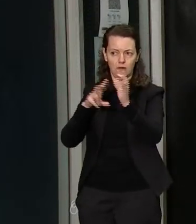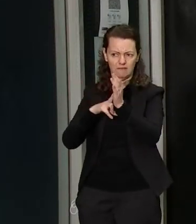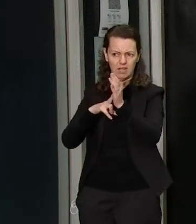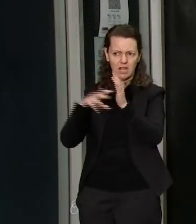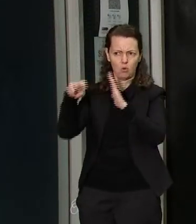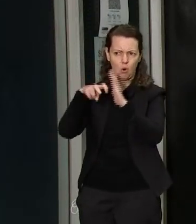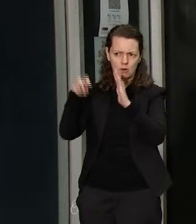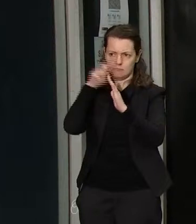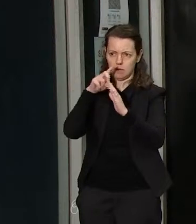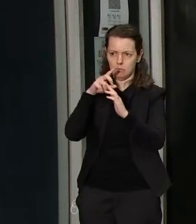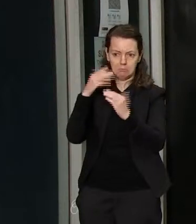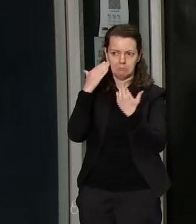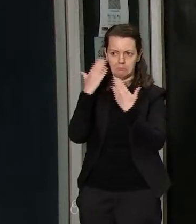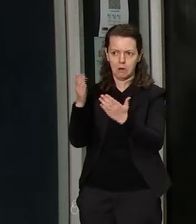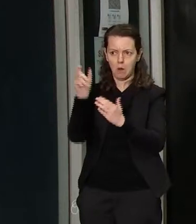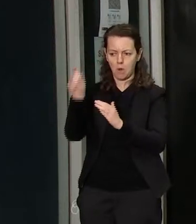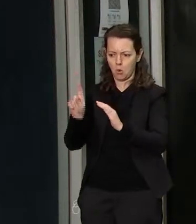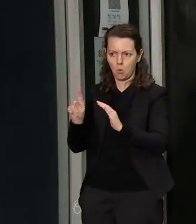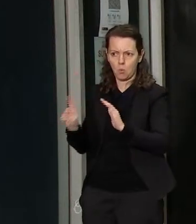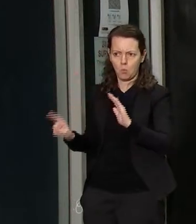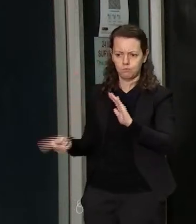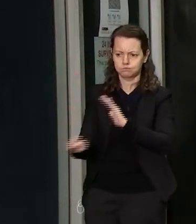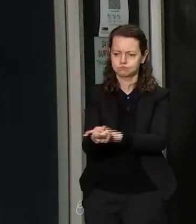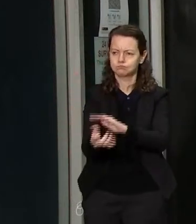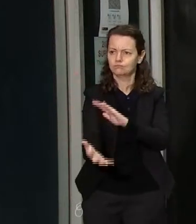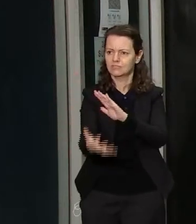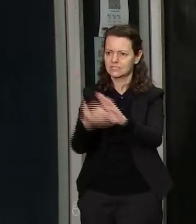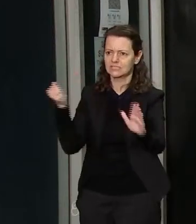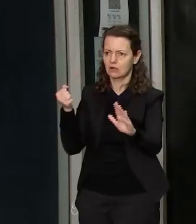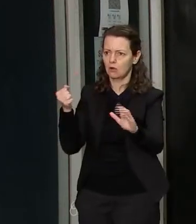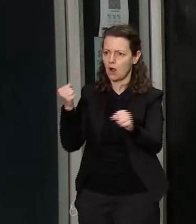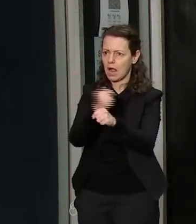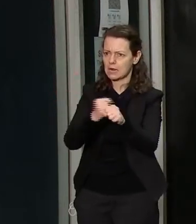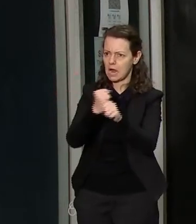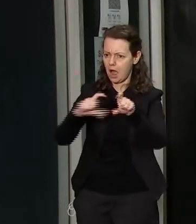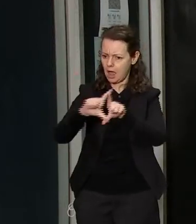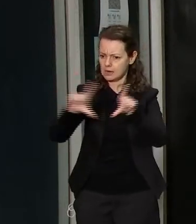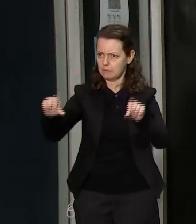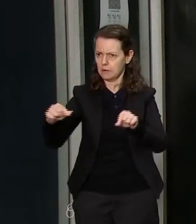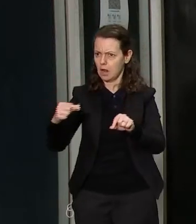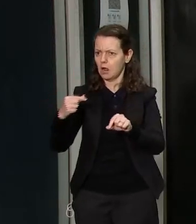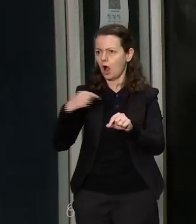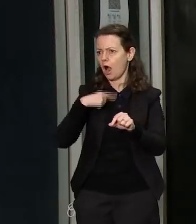advised of this alleged theft, so I'm happy to get CQV